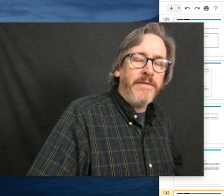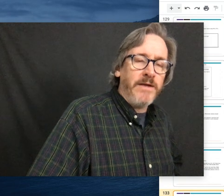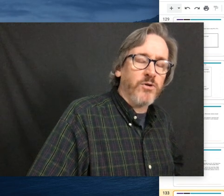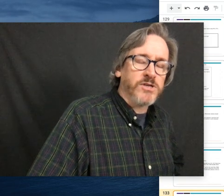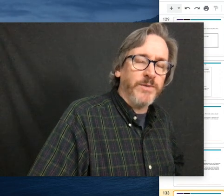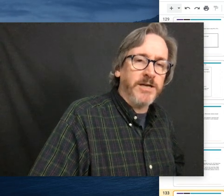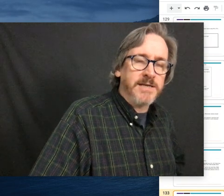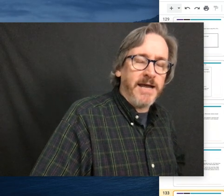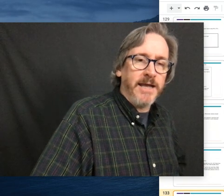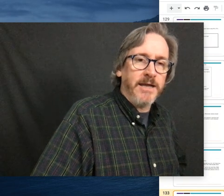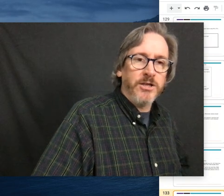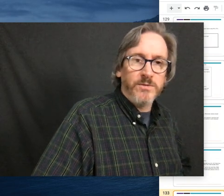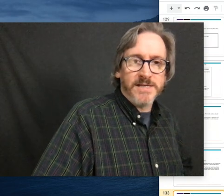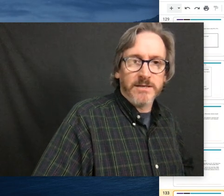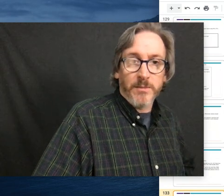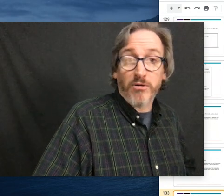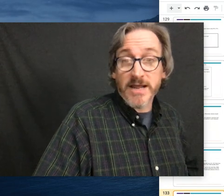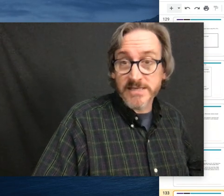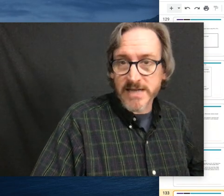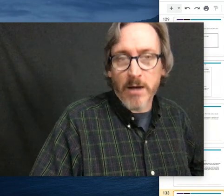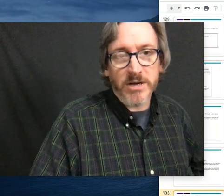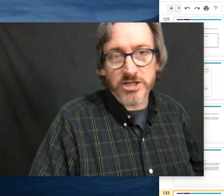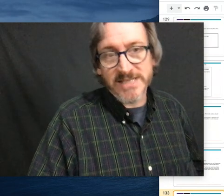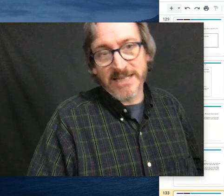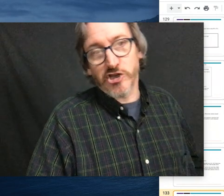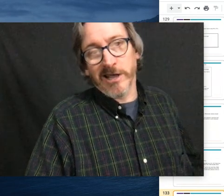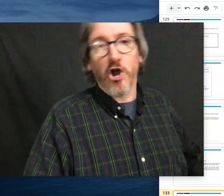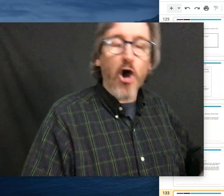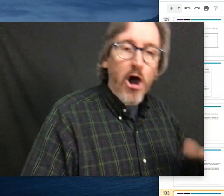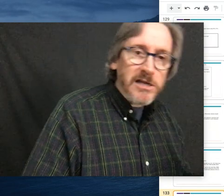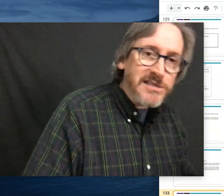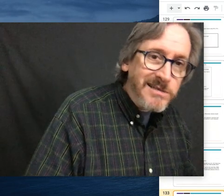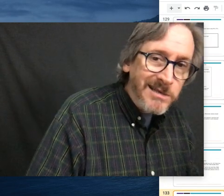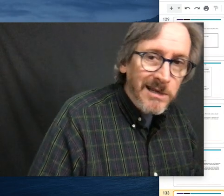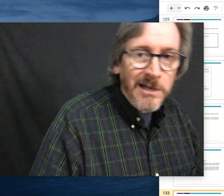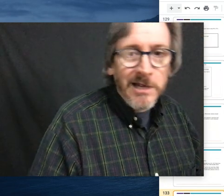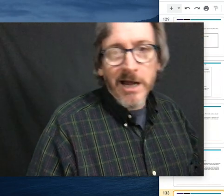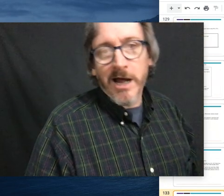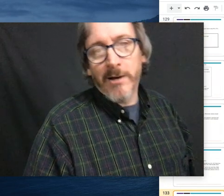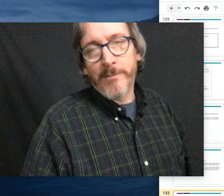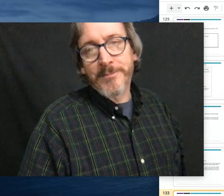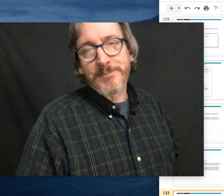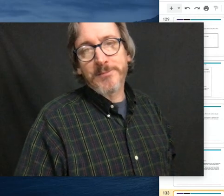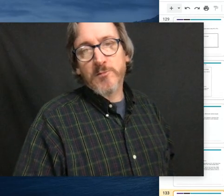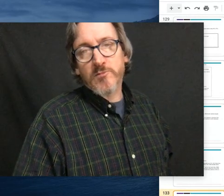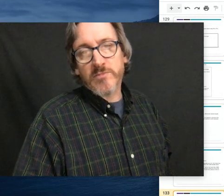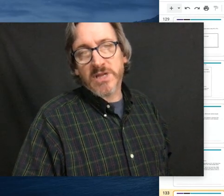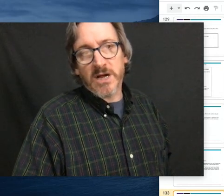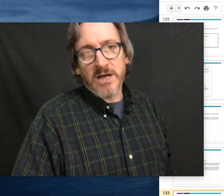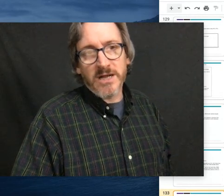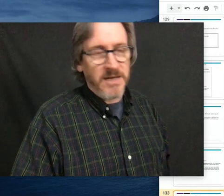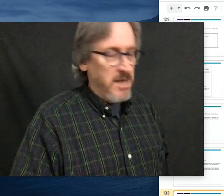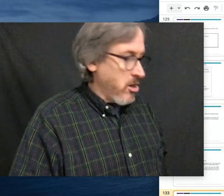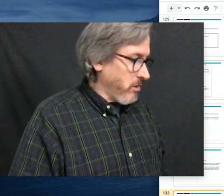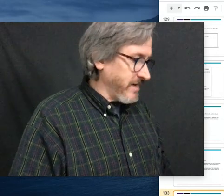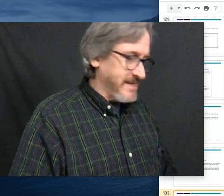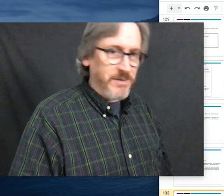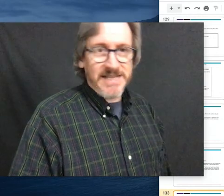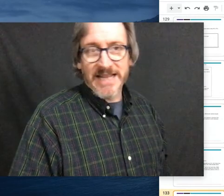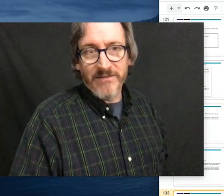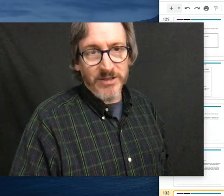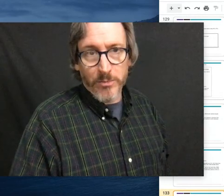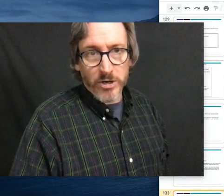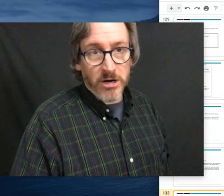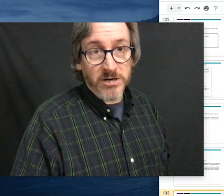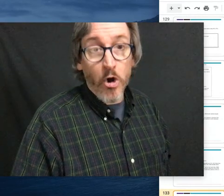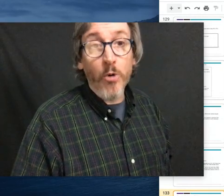And then, of course, we could tie in using the price. How much does each thing cost? Um, all the examples they